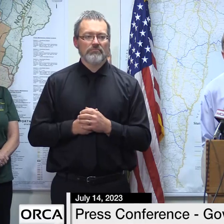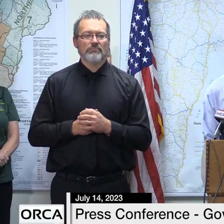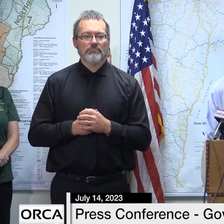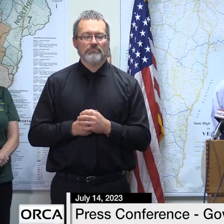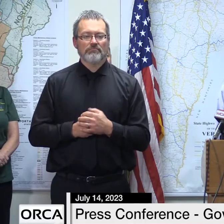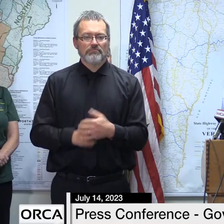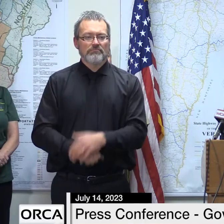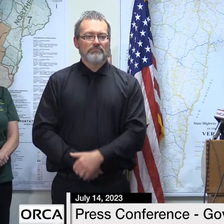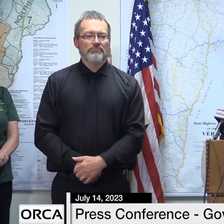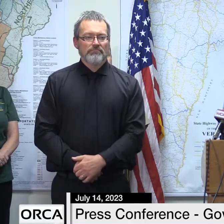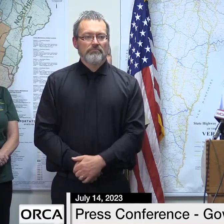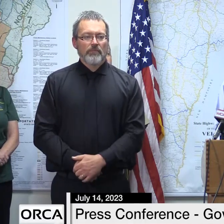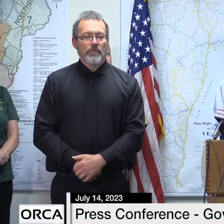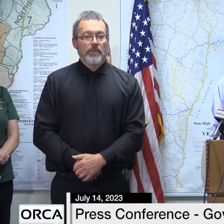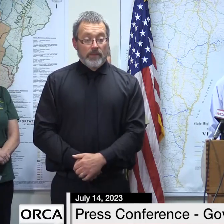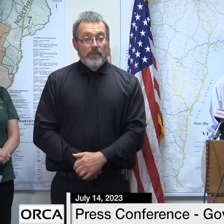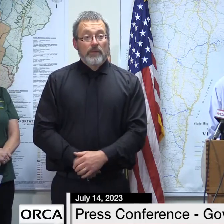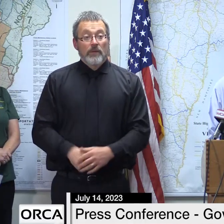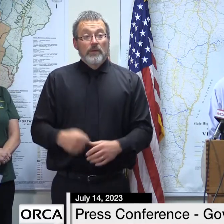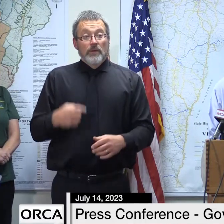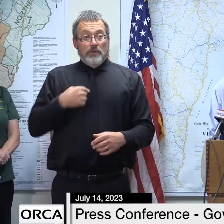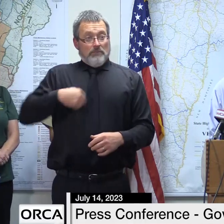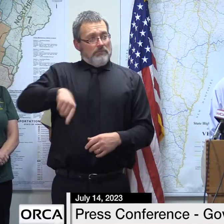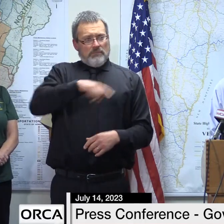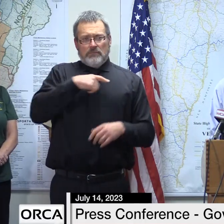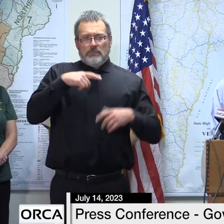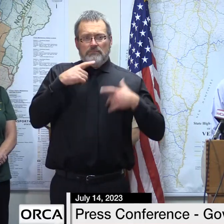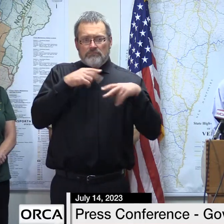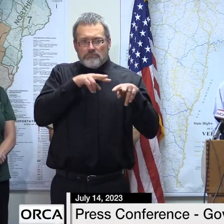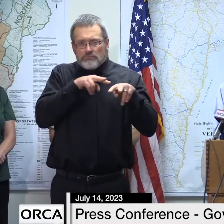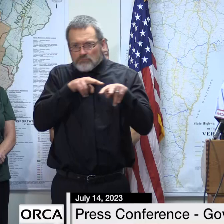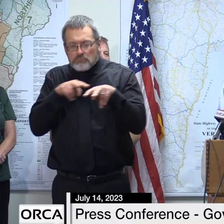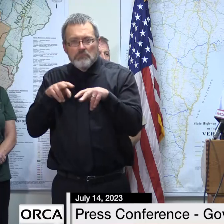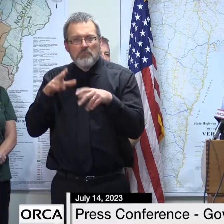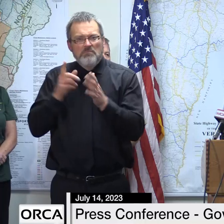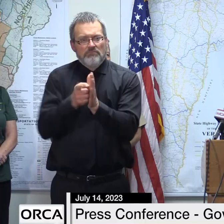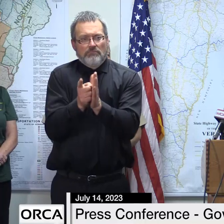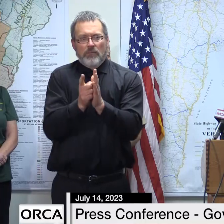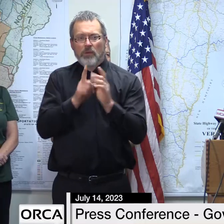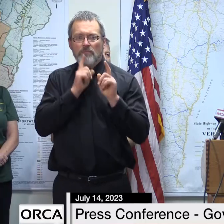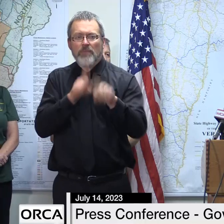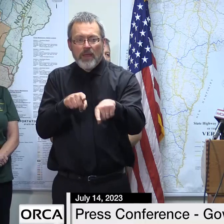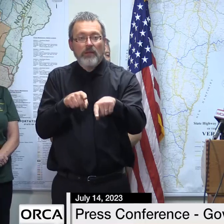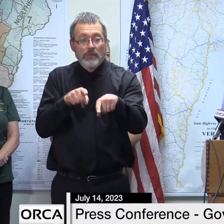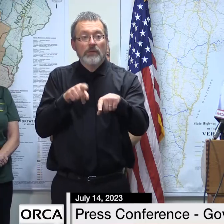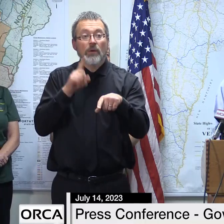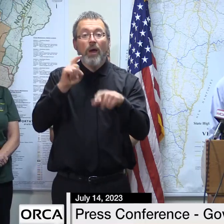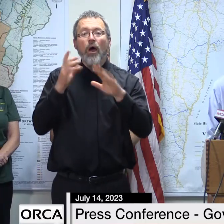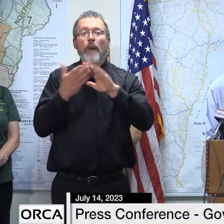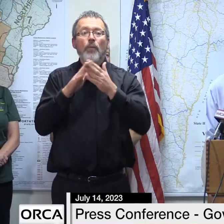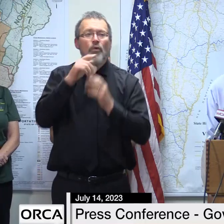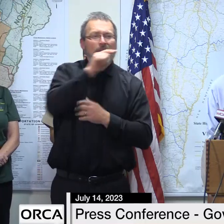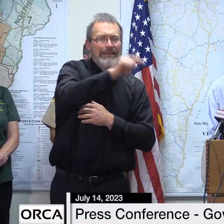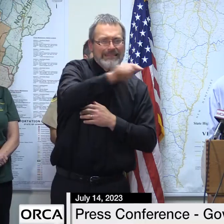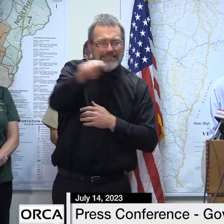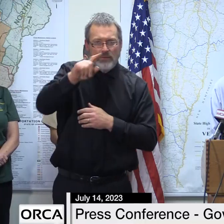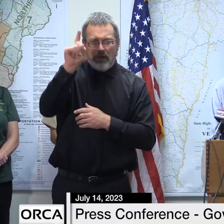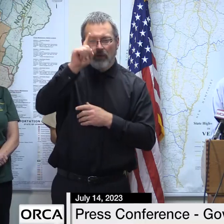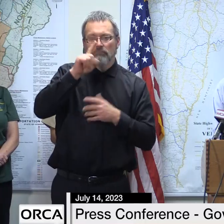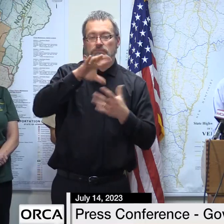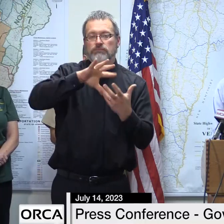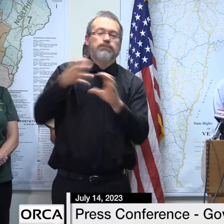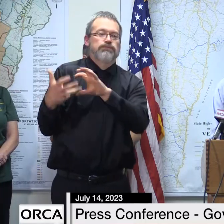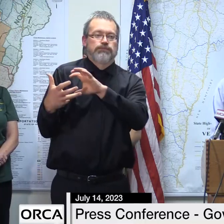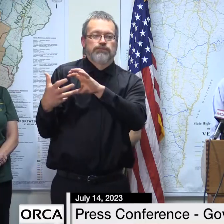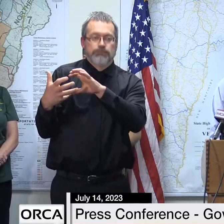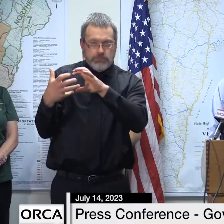While we continue to have an eye on the immediate response, we know communities and families are reeling and need our help. So